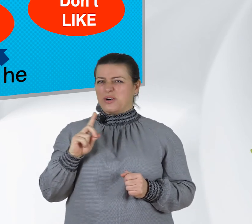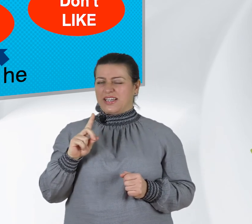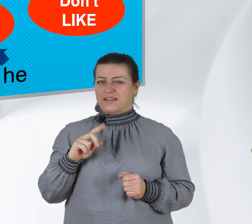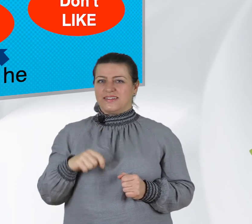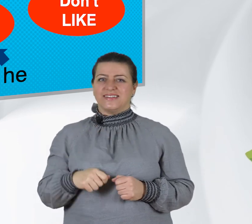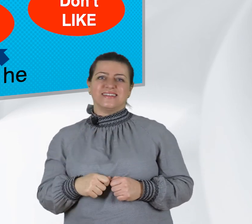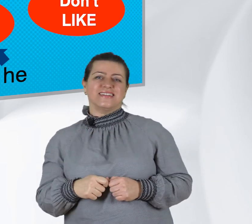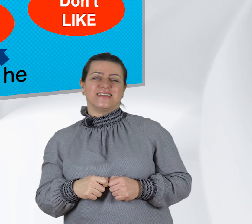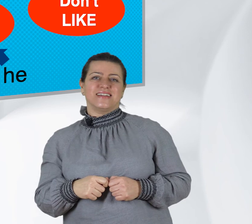broccoli.